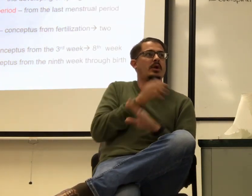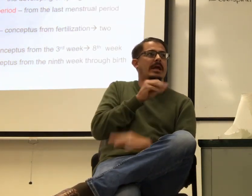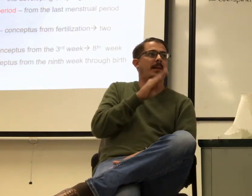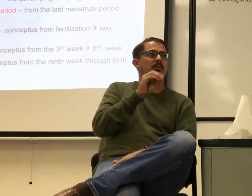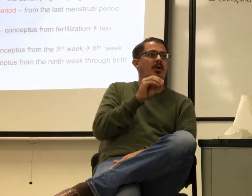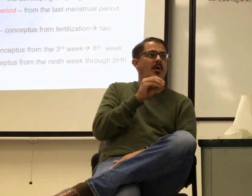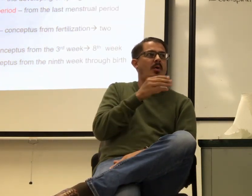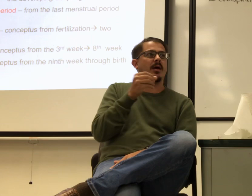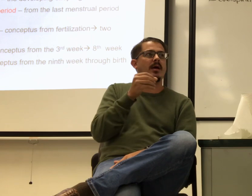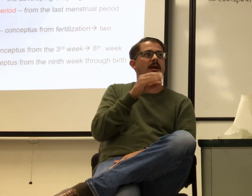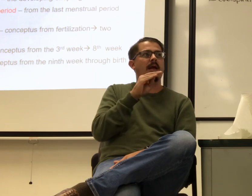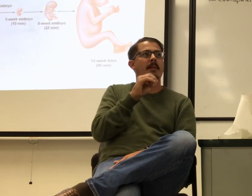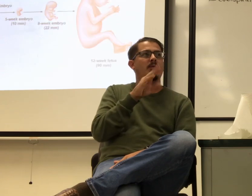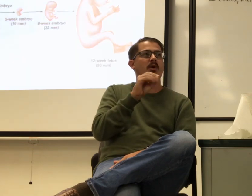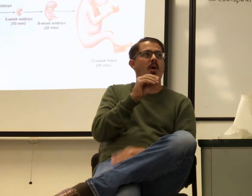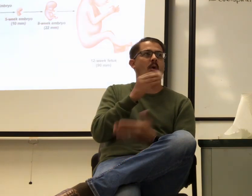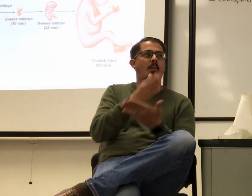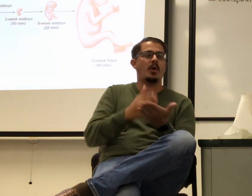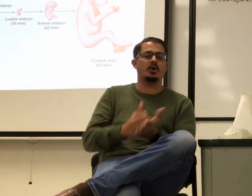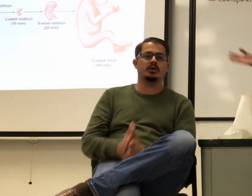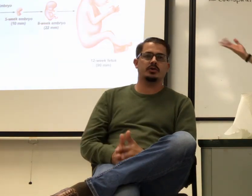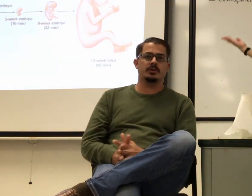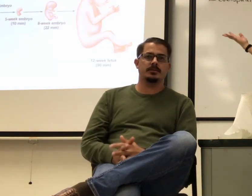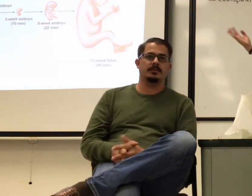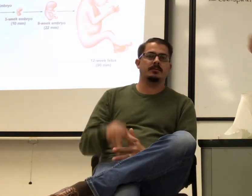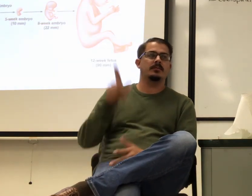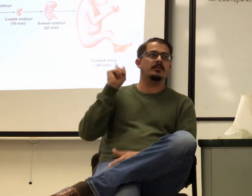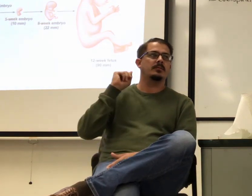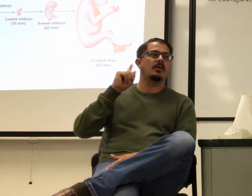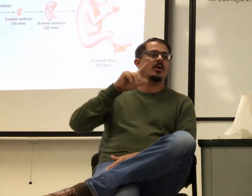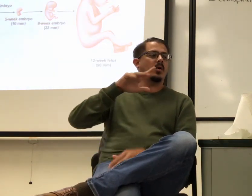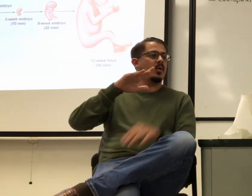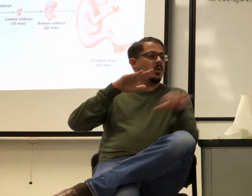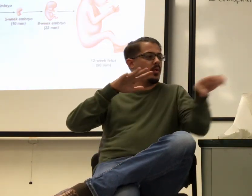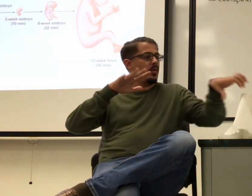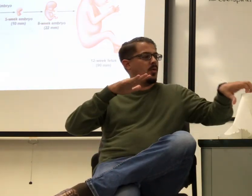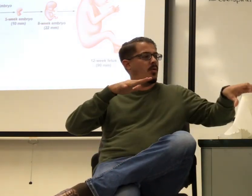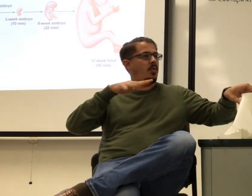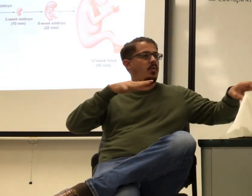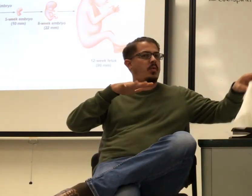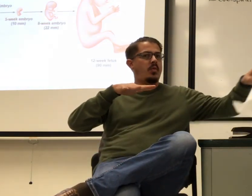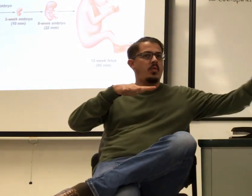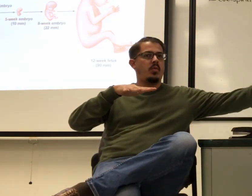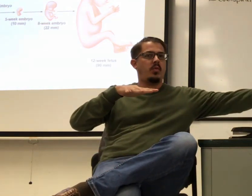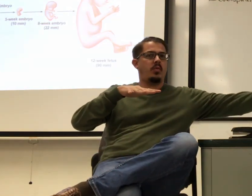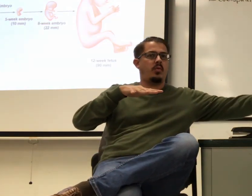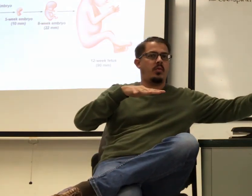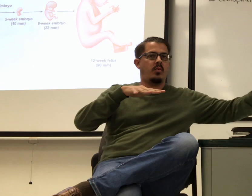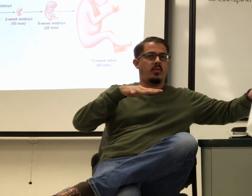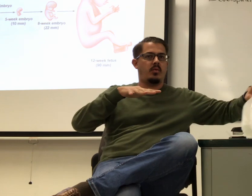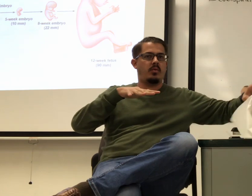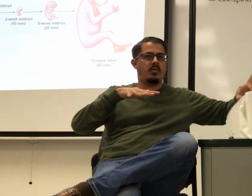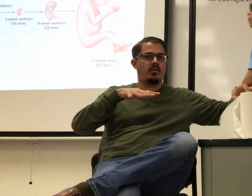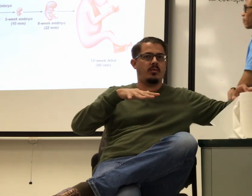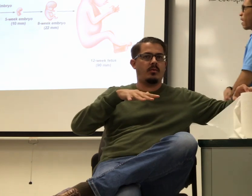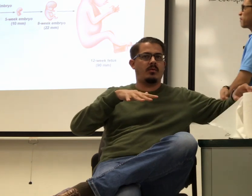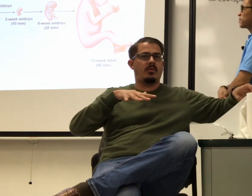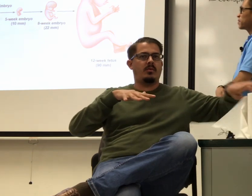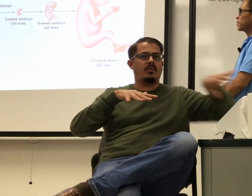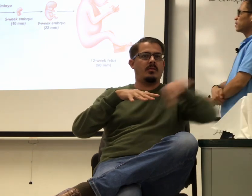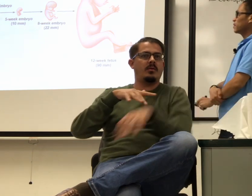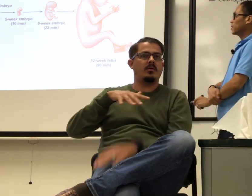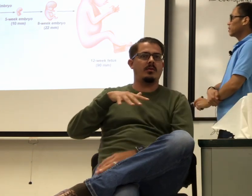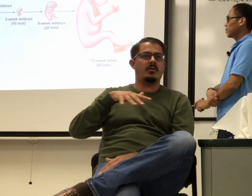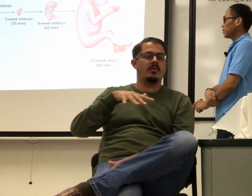parts. Okay, well, here's a relative size of development when it's the fertilized egg on the